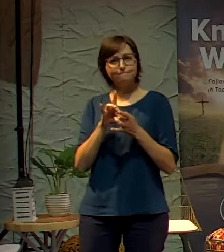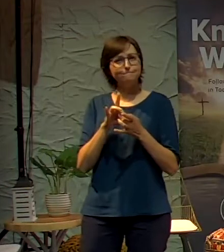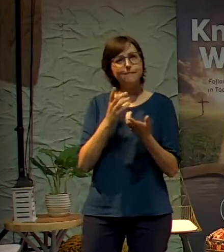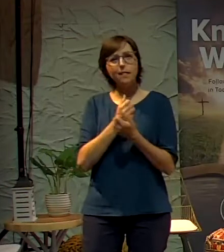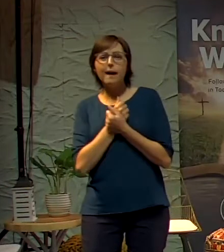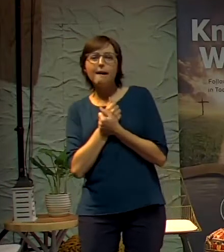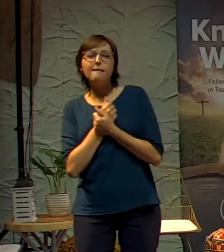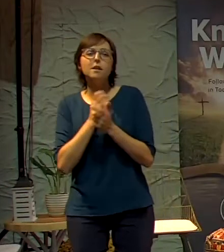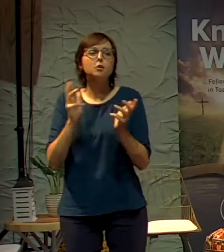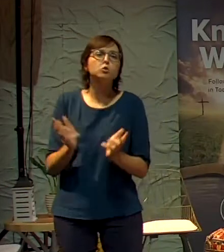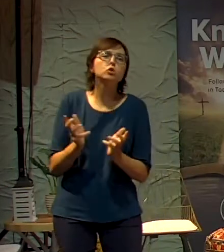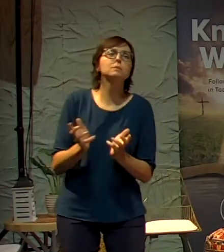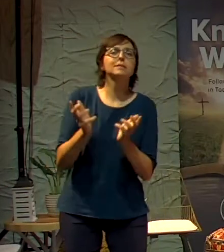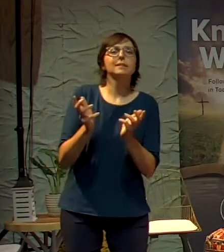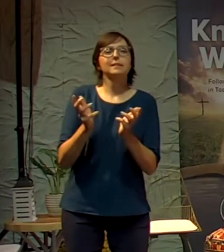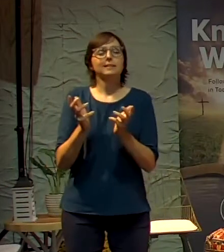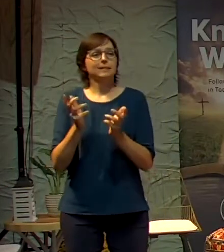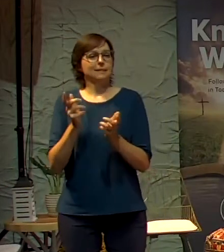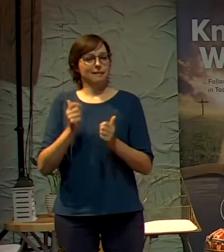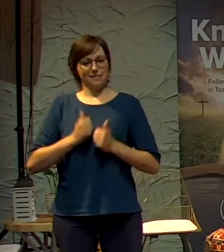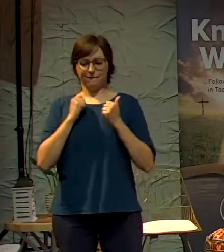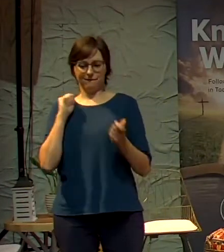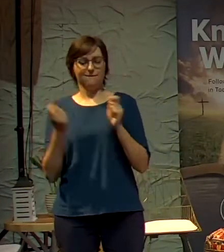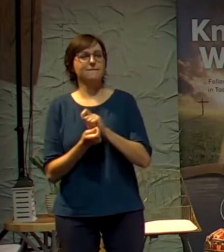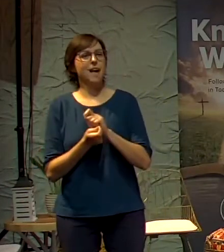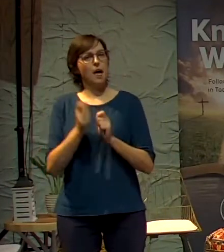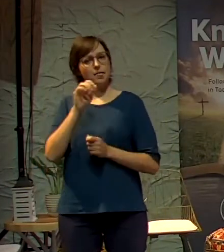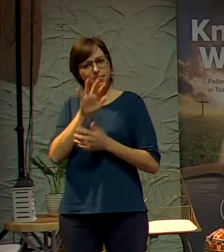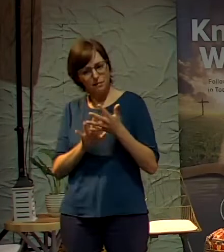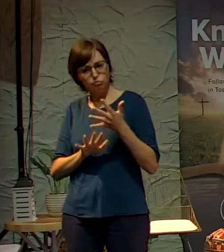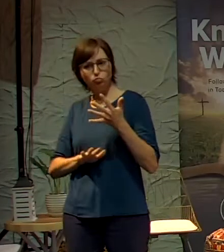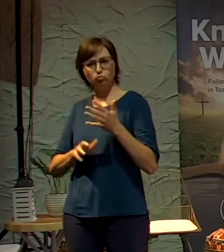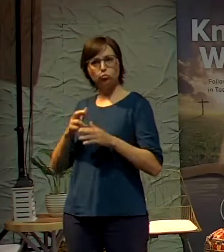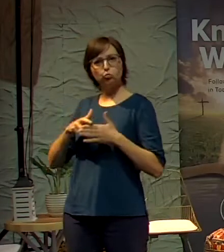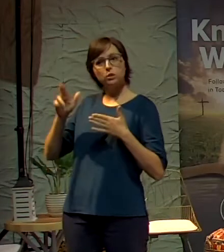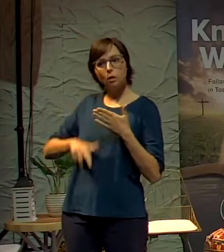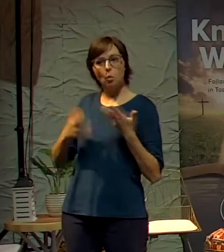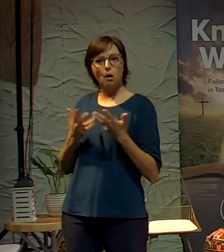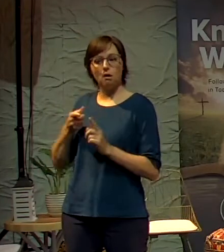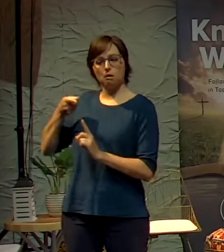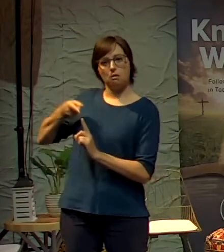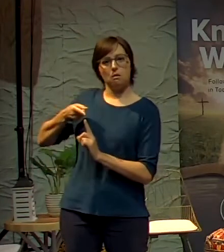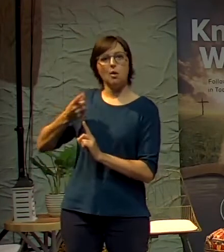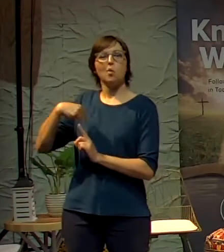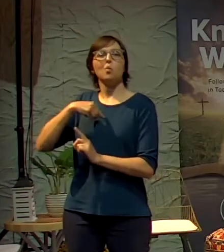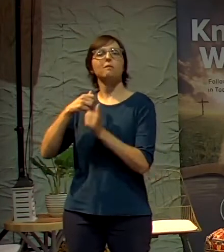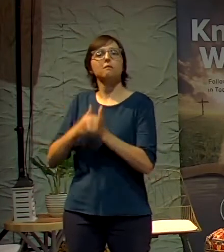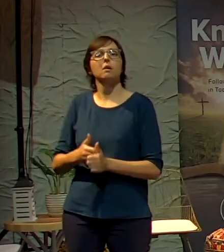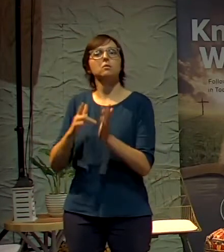the encouragement, the changed lives. All of those things are byproducts of the main thing, and the main thing is that we follow Jesus.